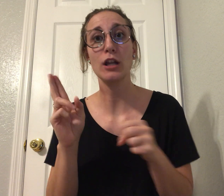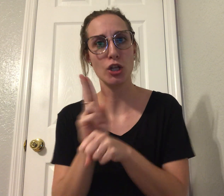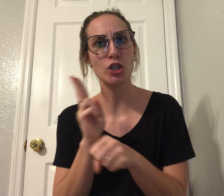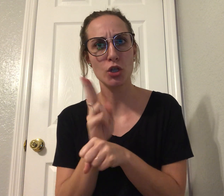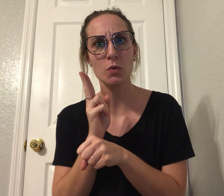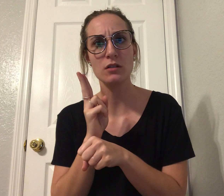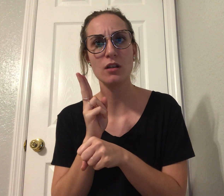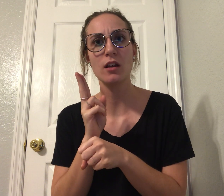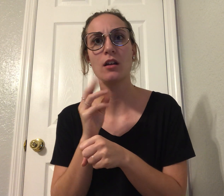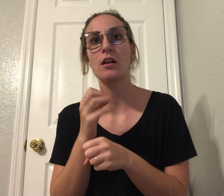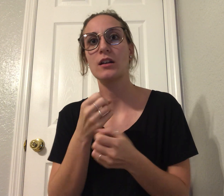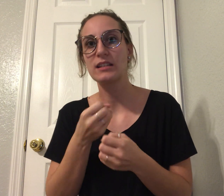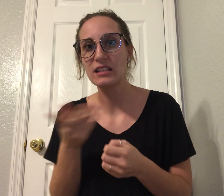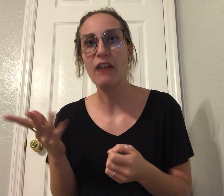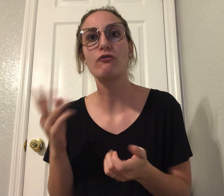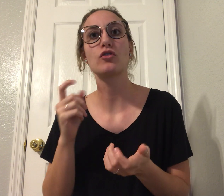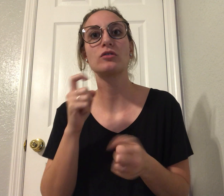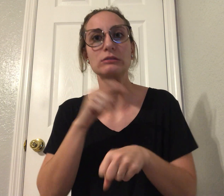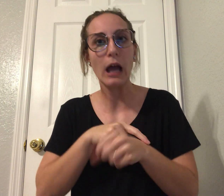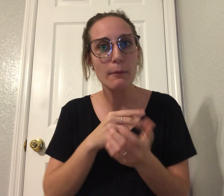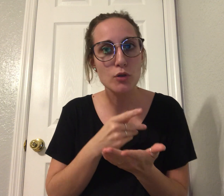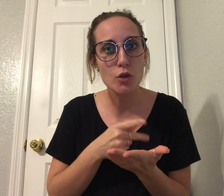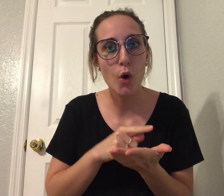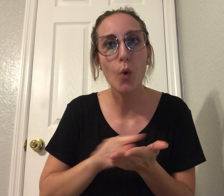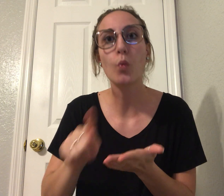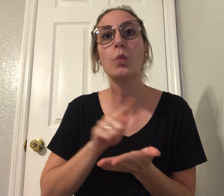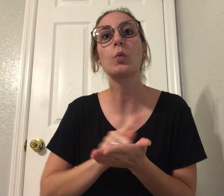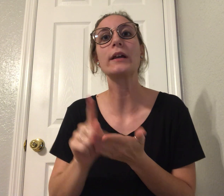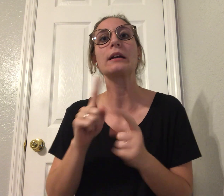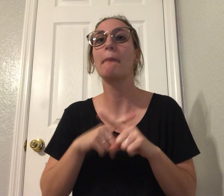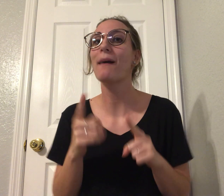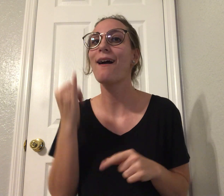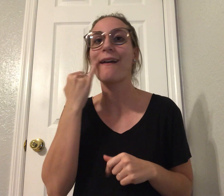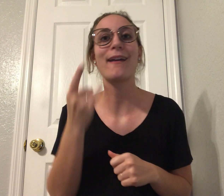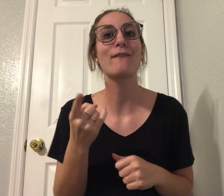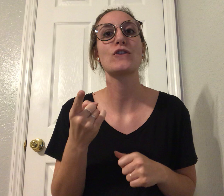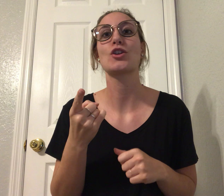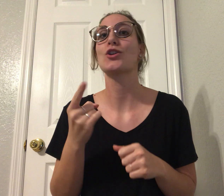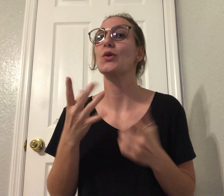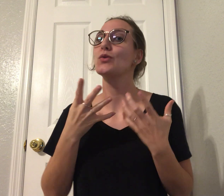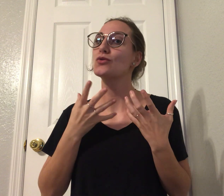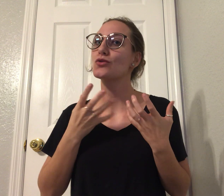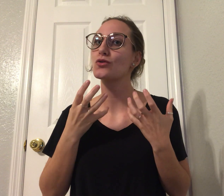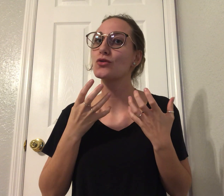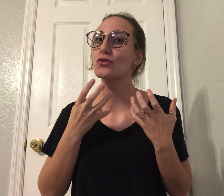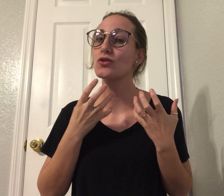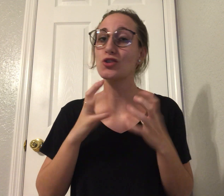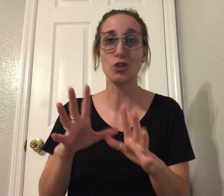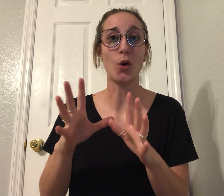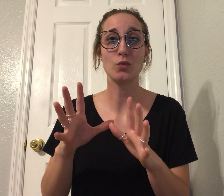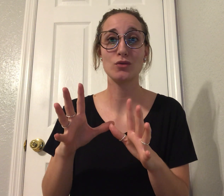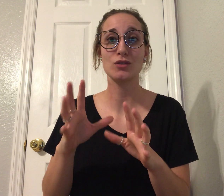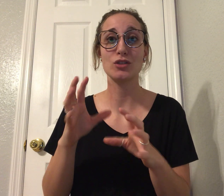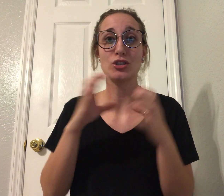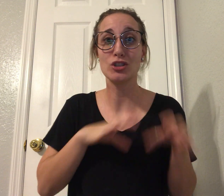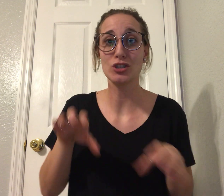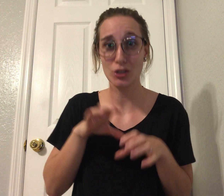that's going to help. But if you don't do the 11 things I'm going to give you as well, you're not going